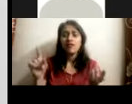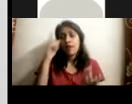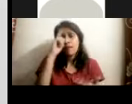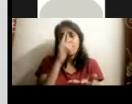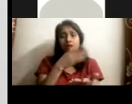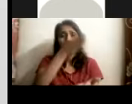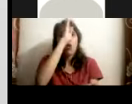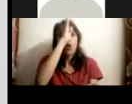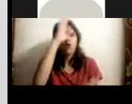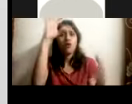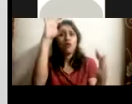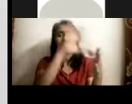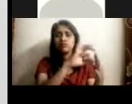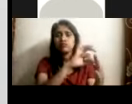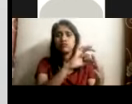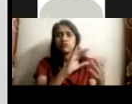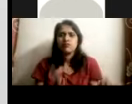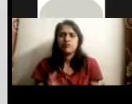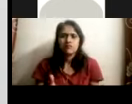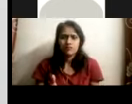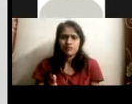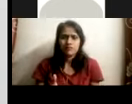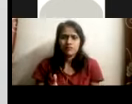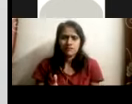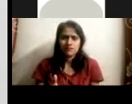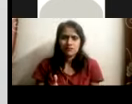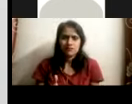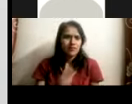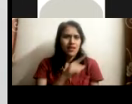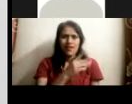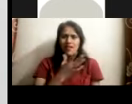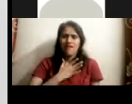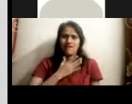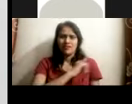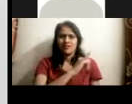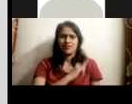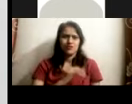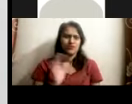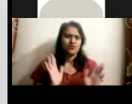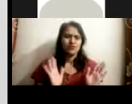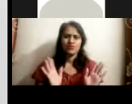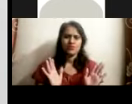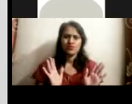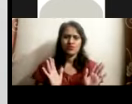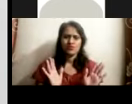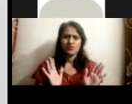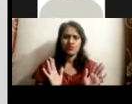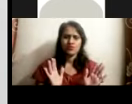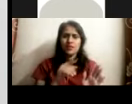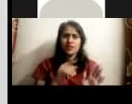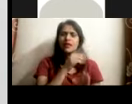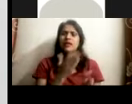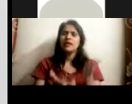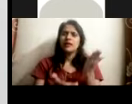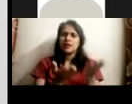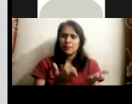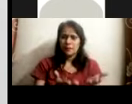growth. Okay, and it's not a living thing. Maybe it's just something to be